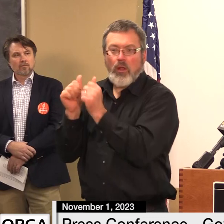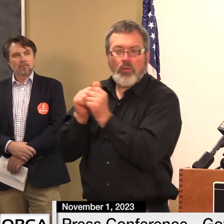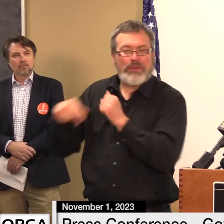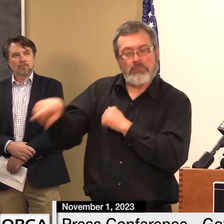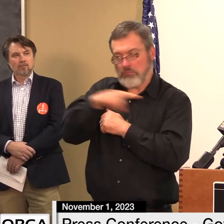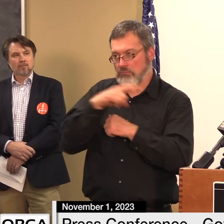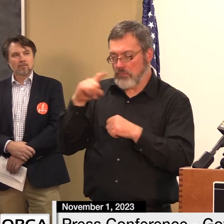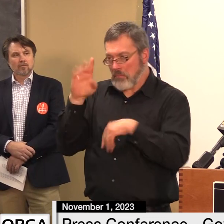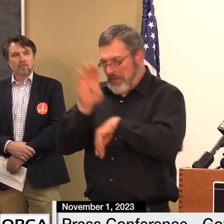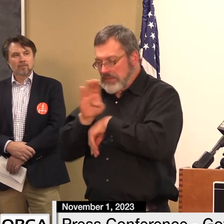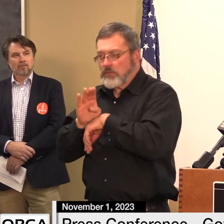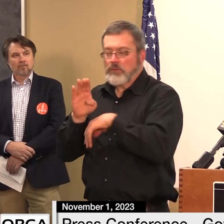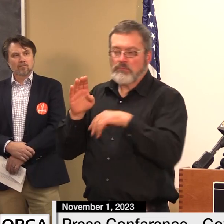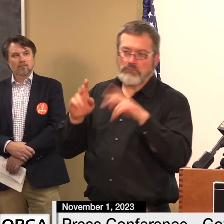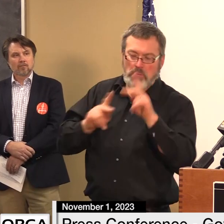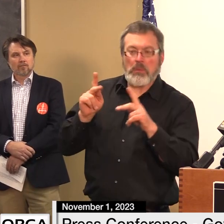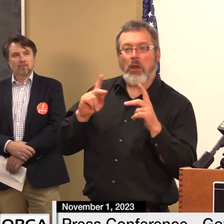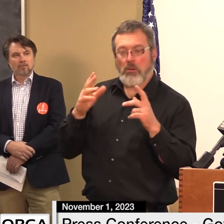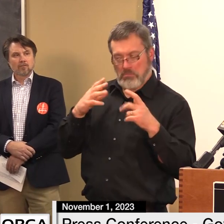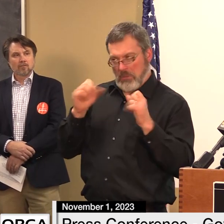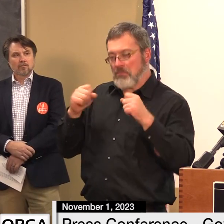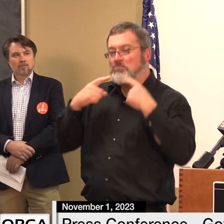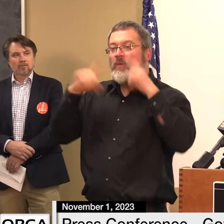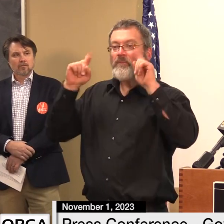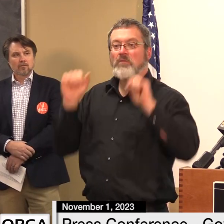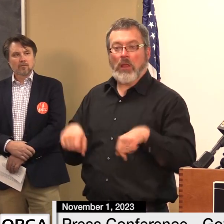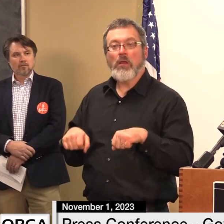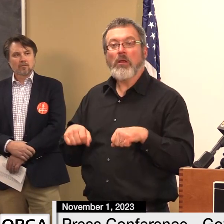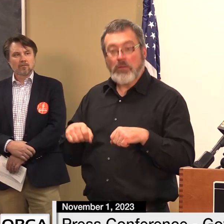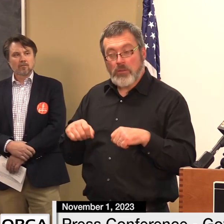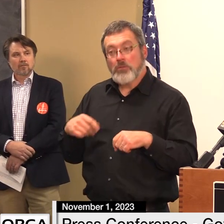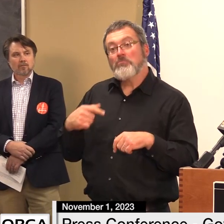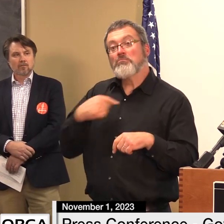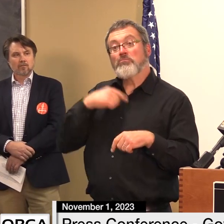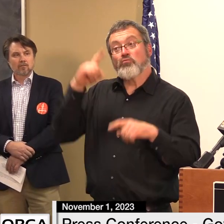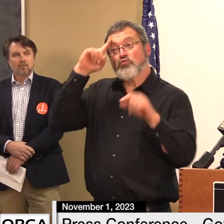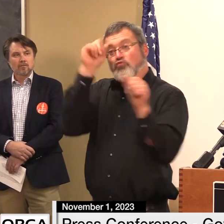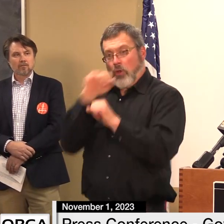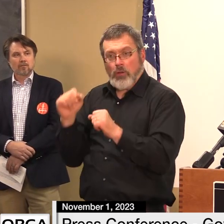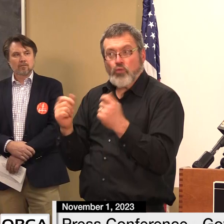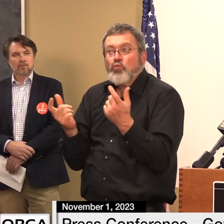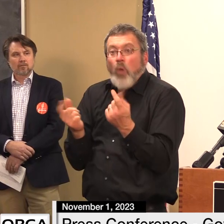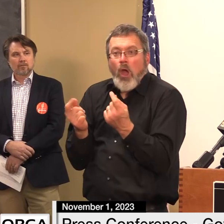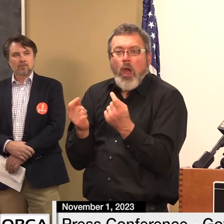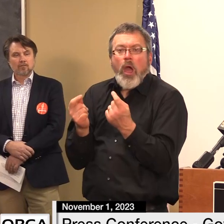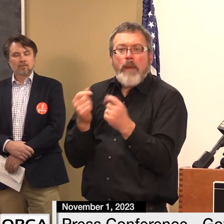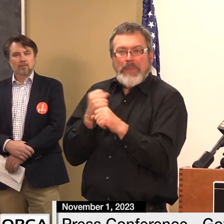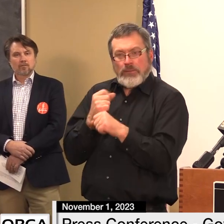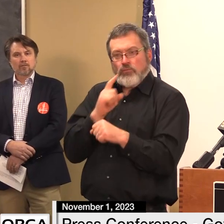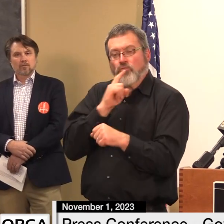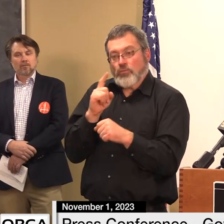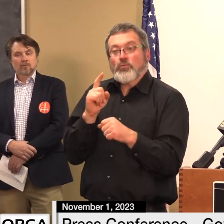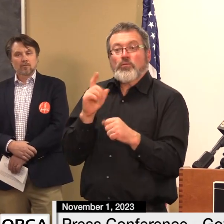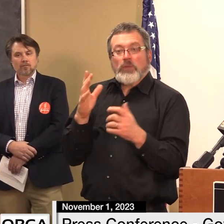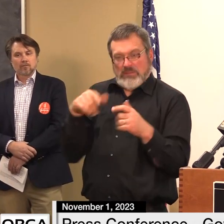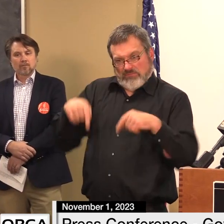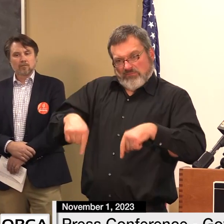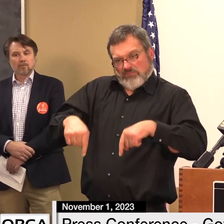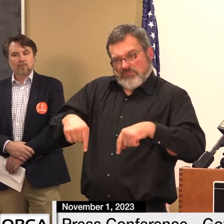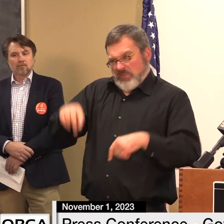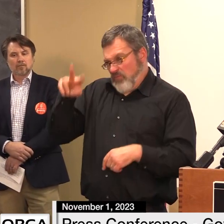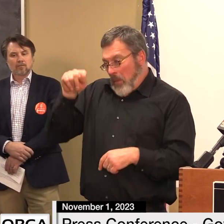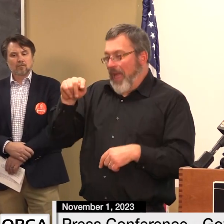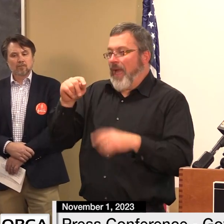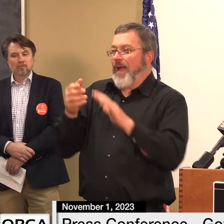And part of that is the strategy, making sure that we're working on the affordability of the state. I don't think we've done enough